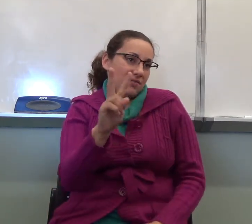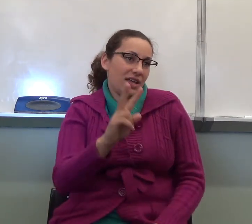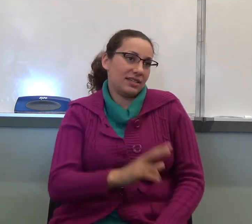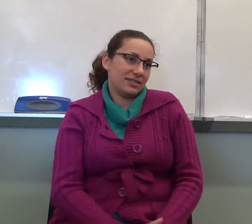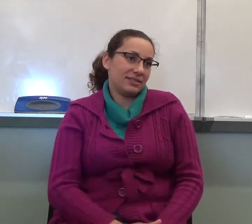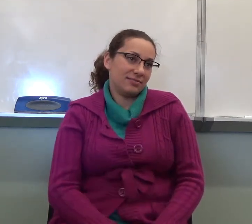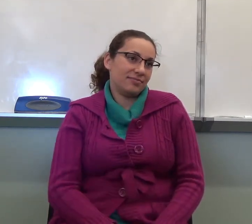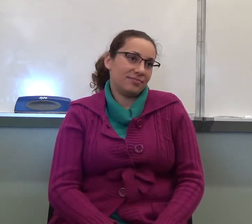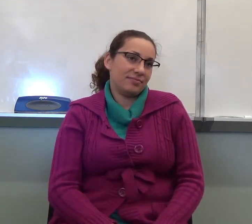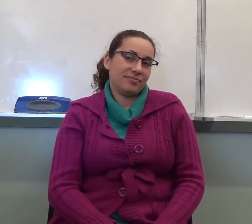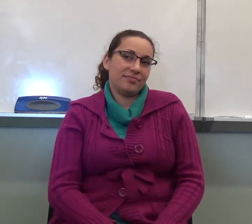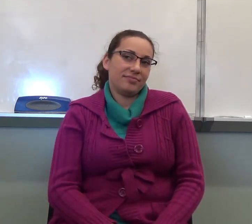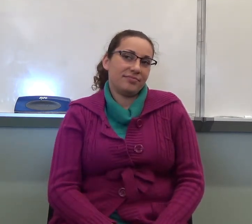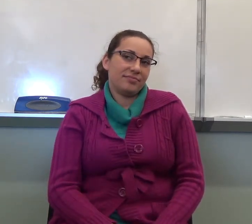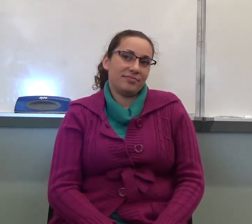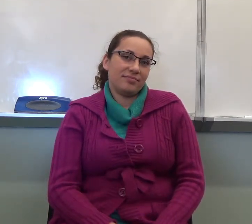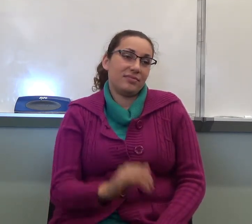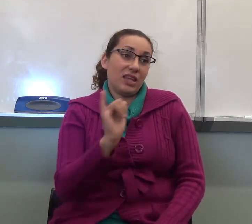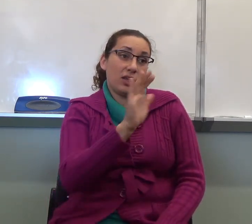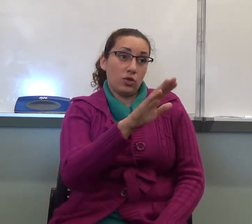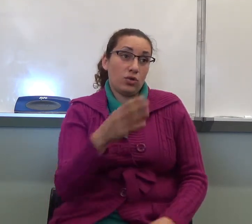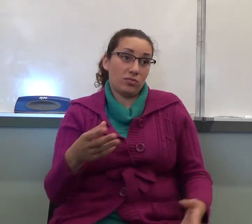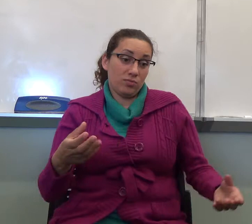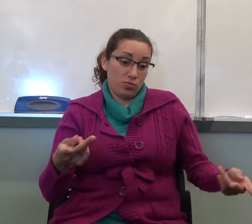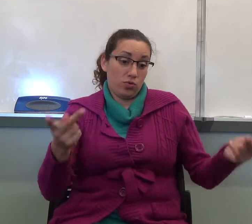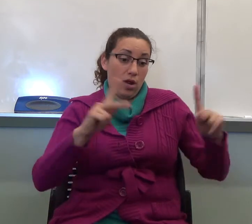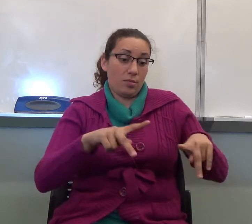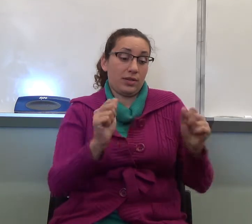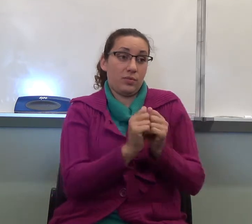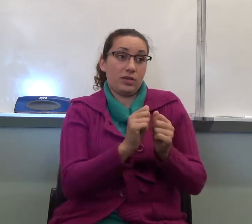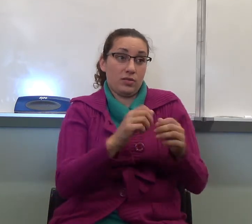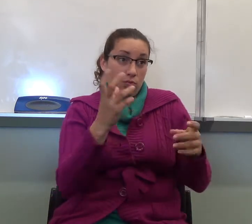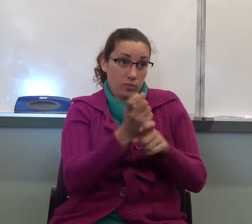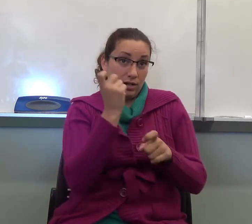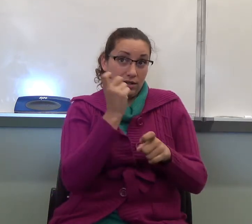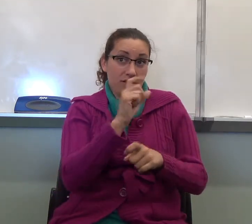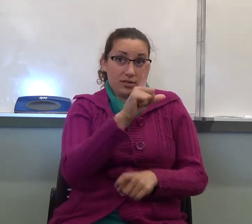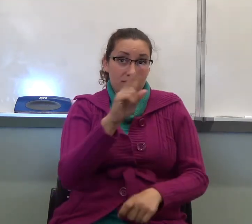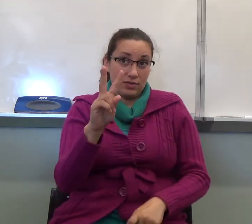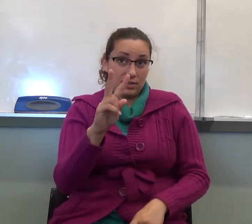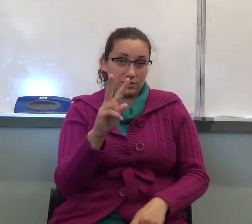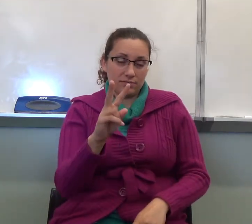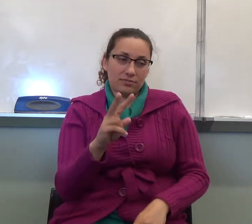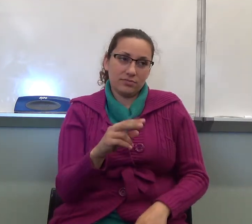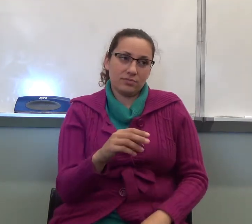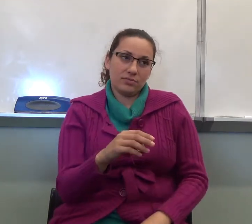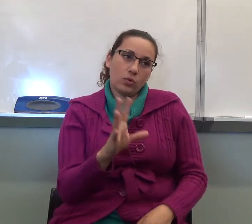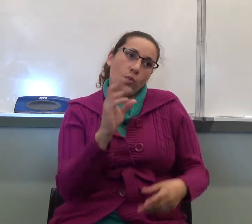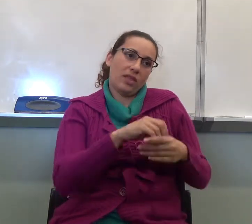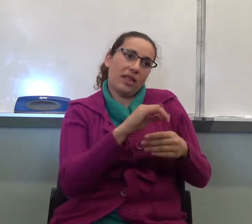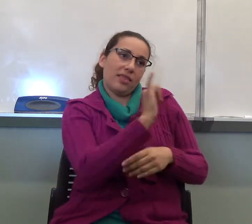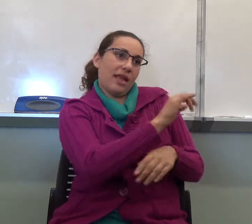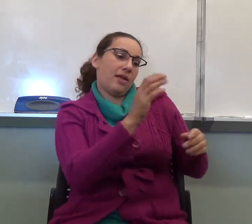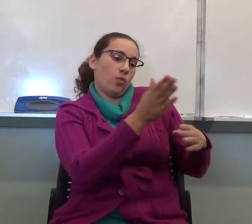about all the combinations though? That is all the combinations. Strangely enough, that is all. You know. The only thing you can't get is a 1.